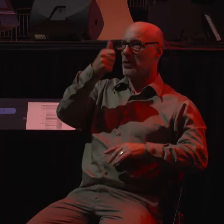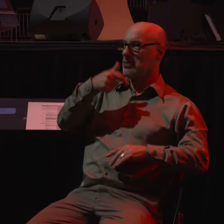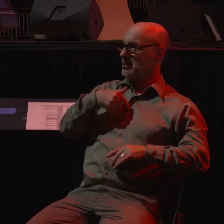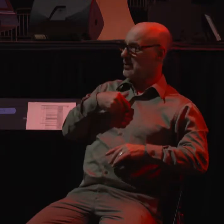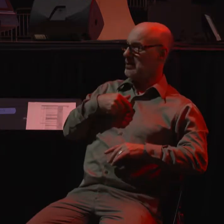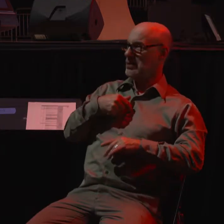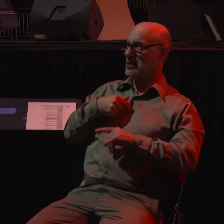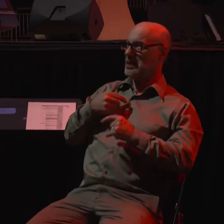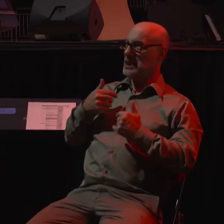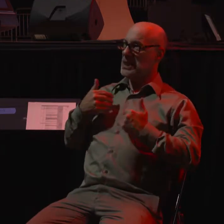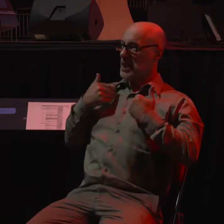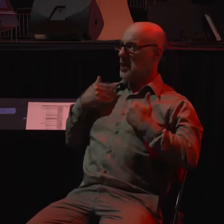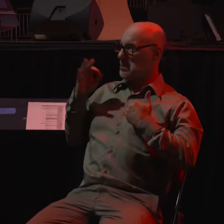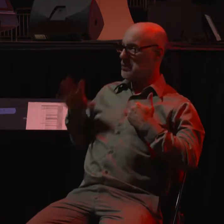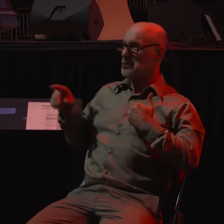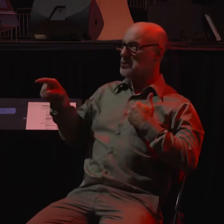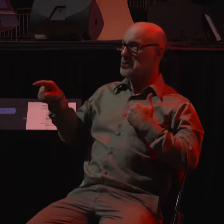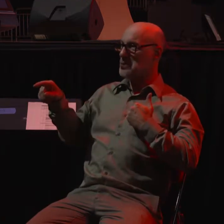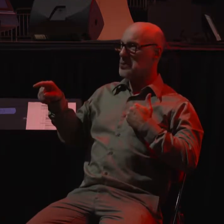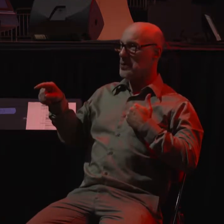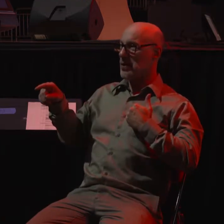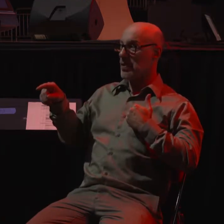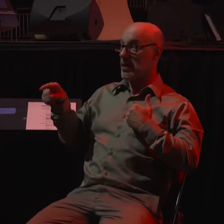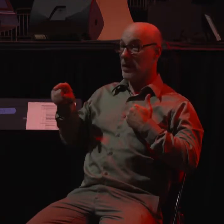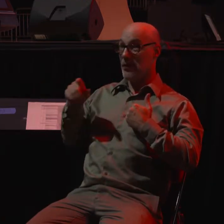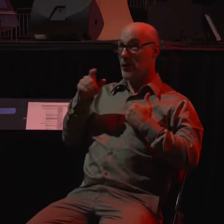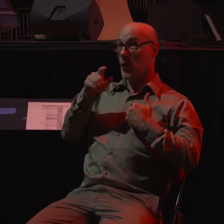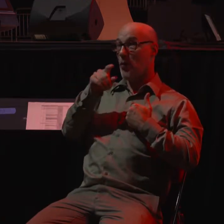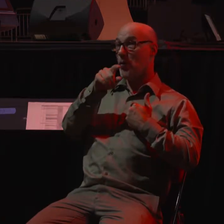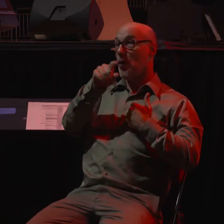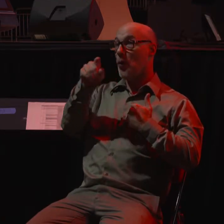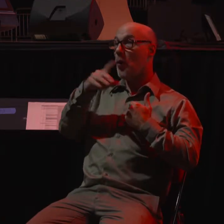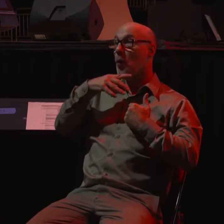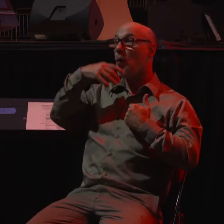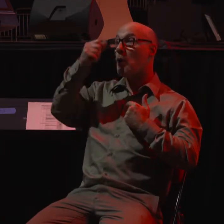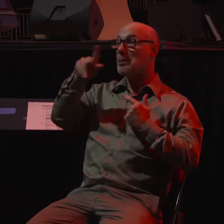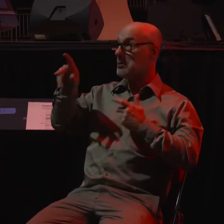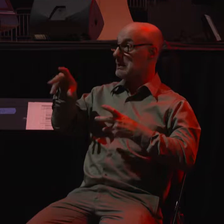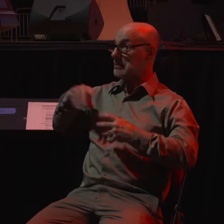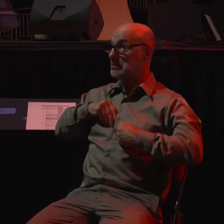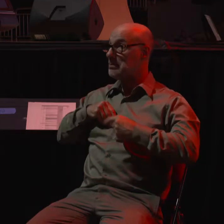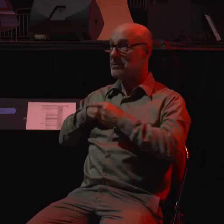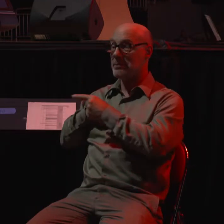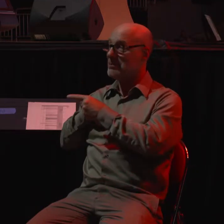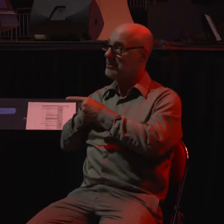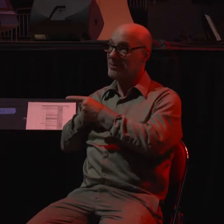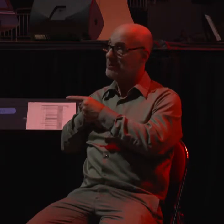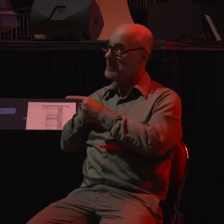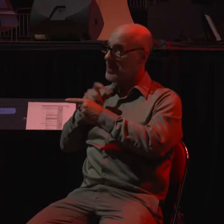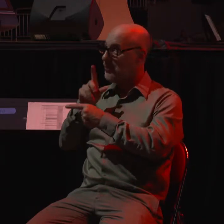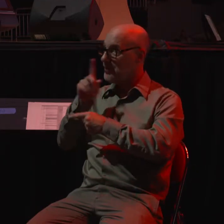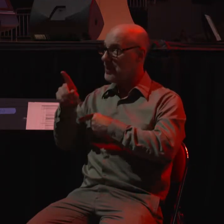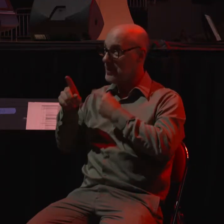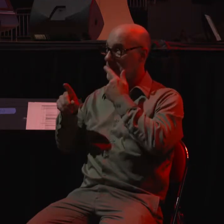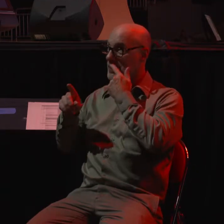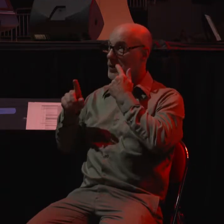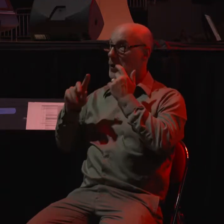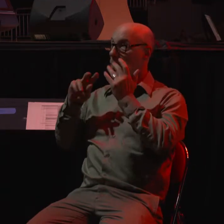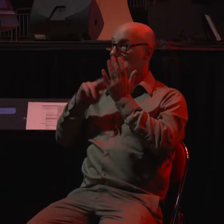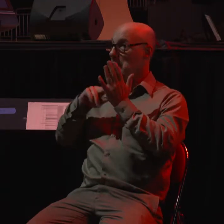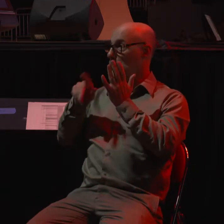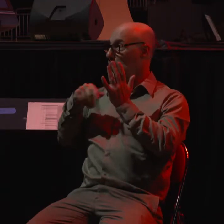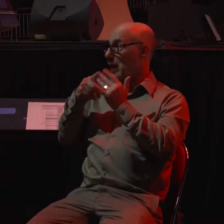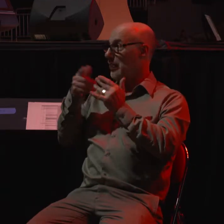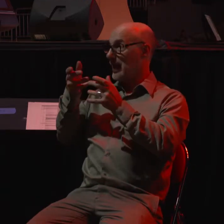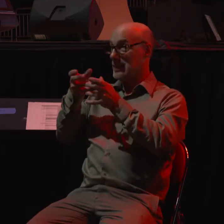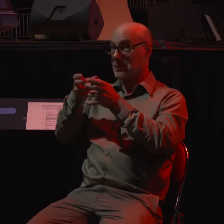they were not, in some regards, well received. If there is a split in National Baptist life, they lost.